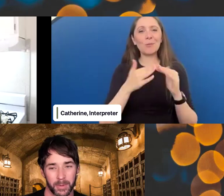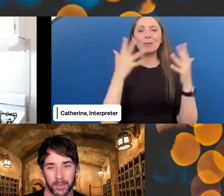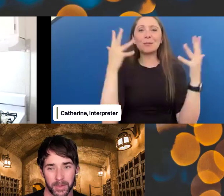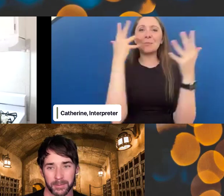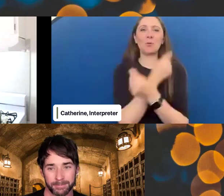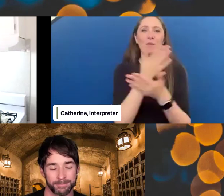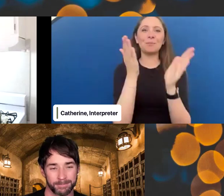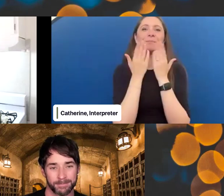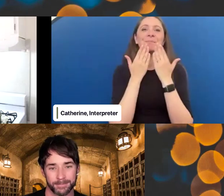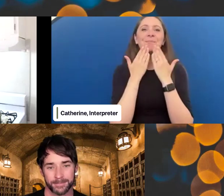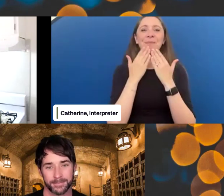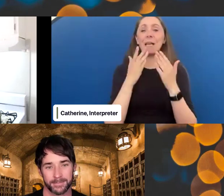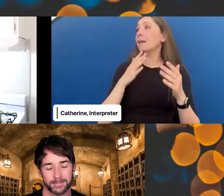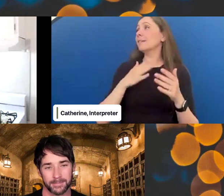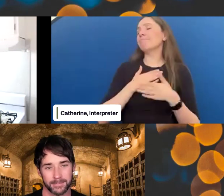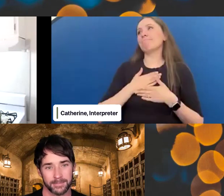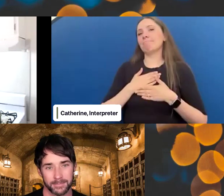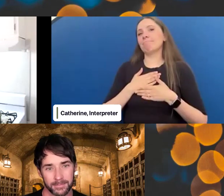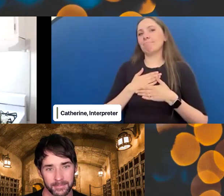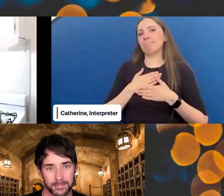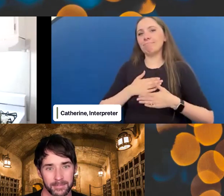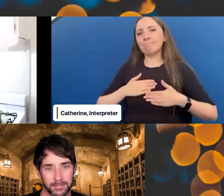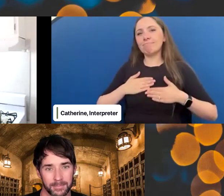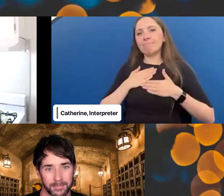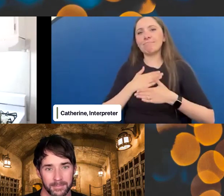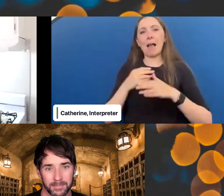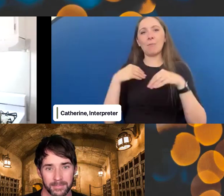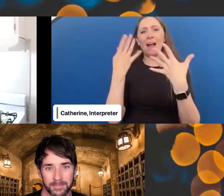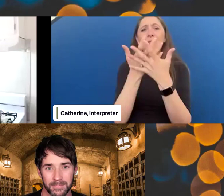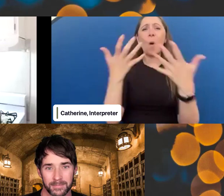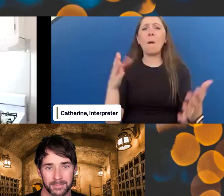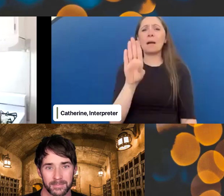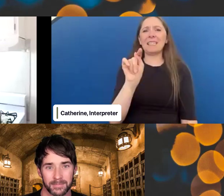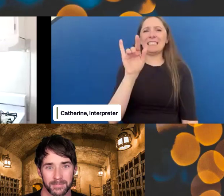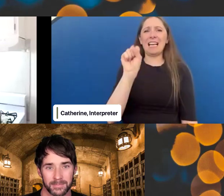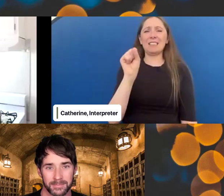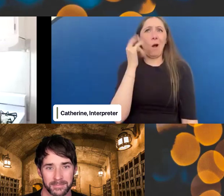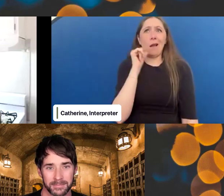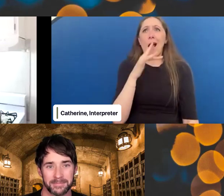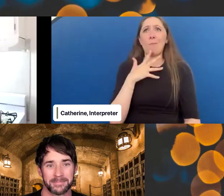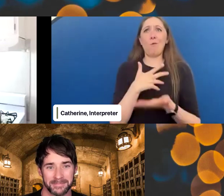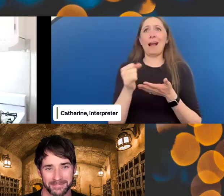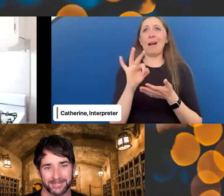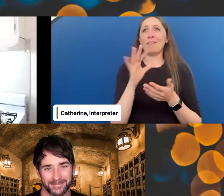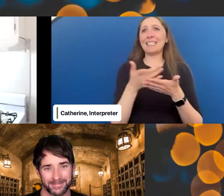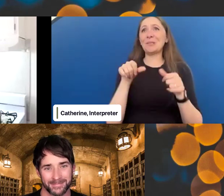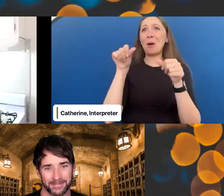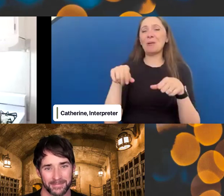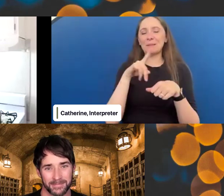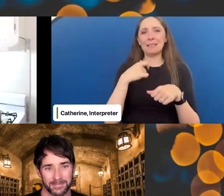beautiful. Yeah, no, it's been a pleasure. And yes, I've given so much BTS, so it's kind of like I'm running out of things to post